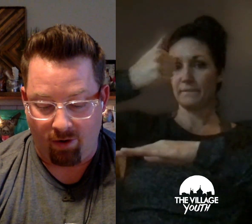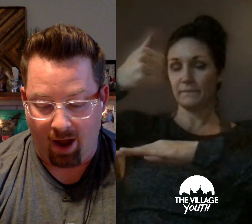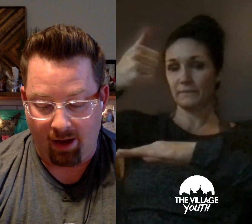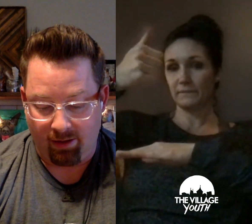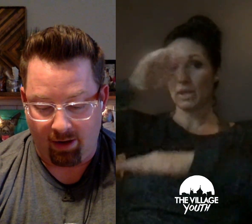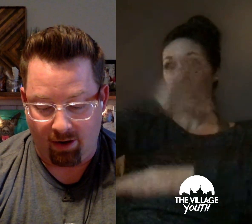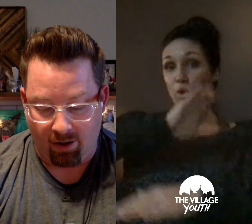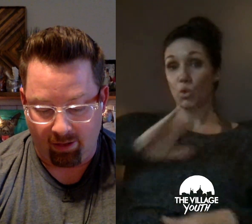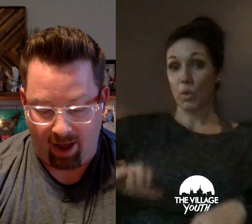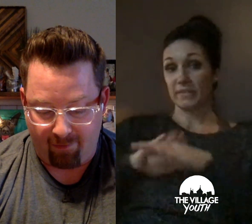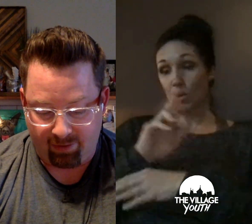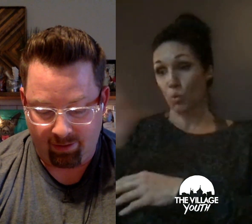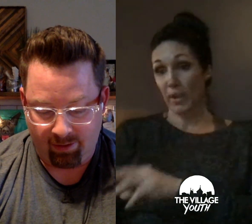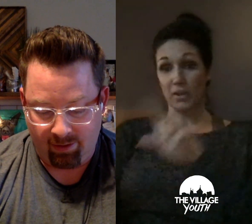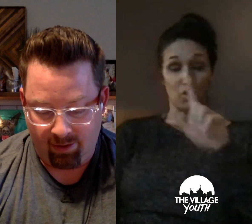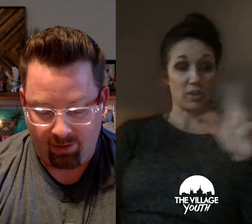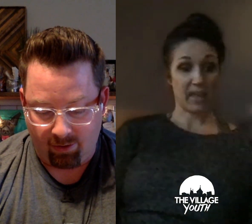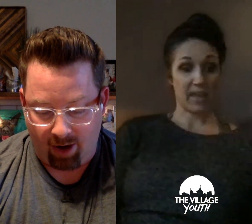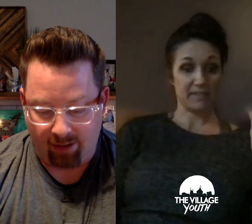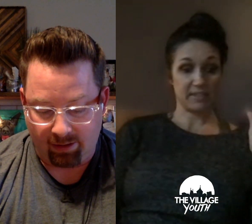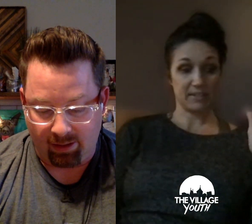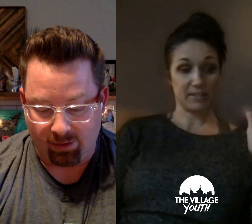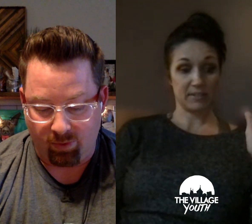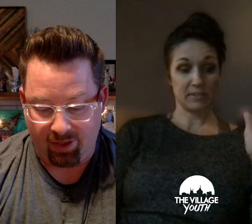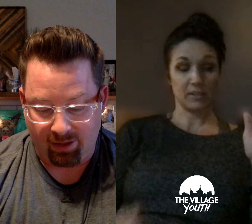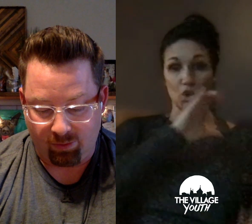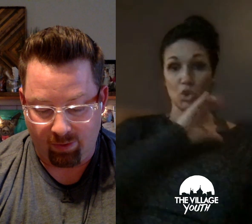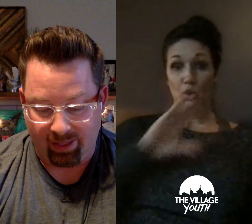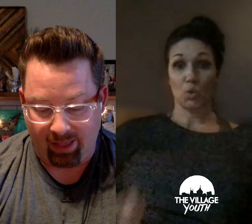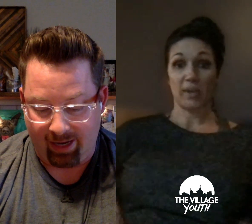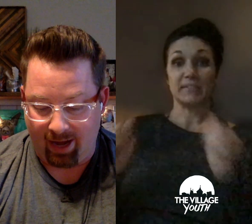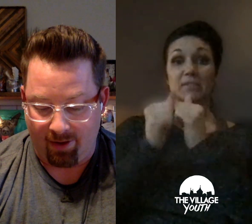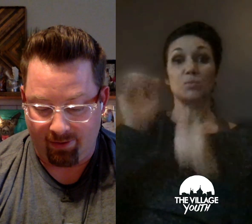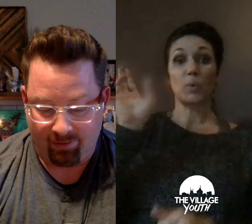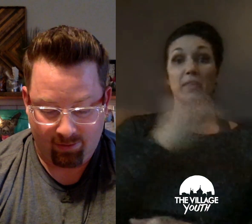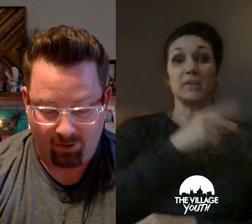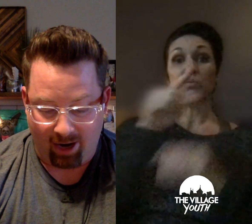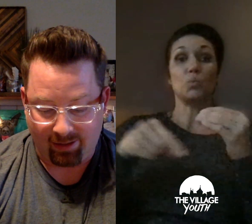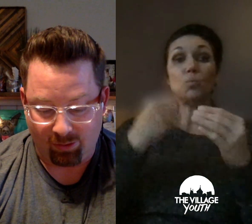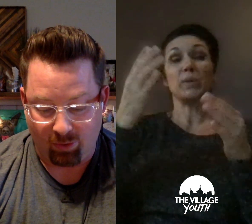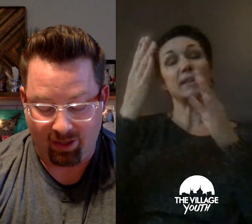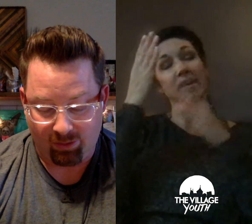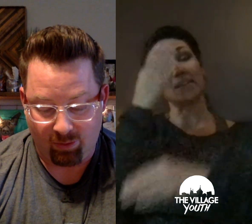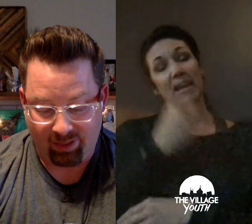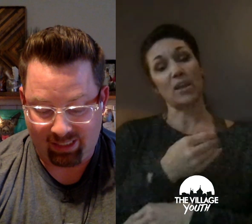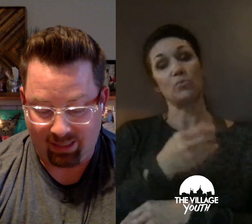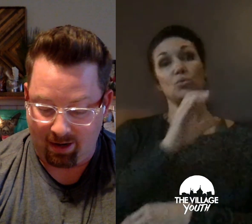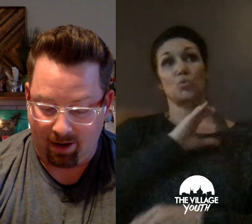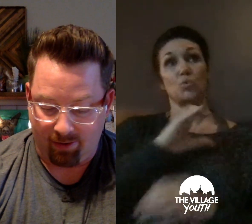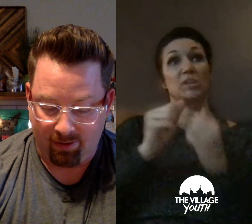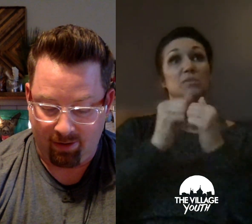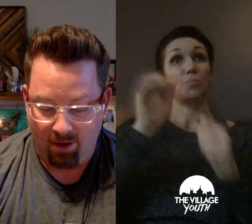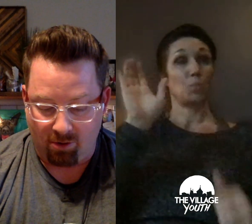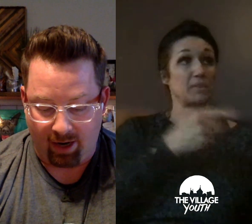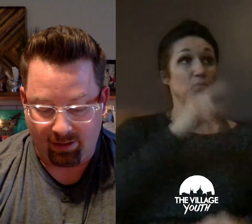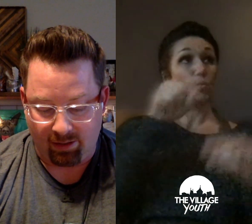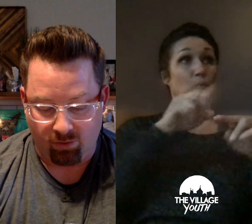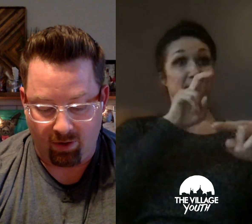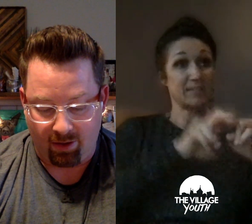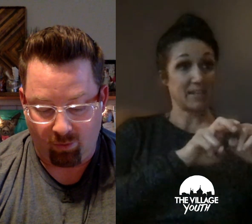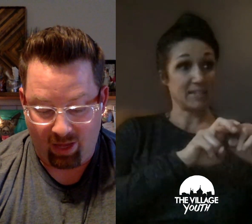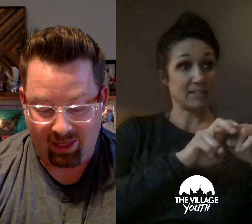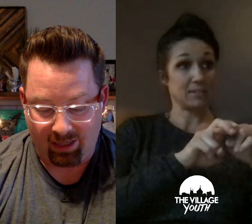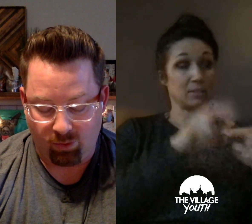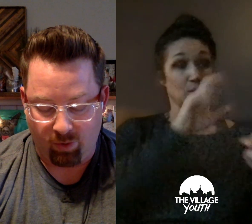is on our right and on our left. Christ is with us when we lay down. Christ is with us when we sit down. Christ